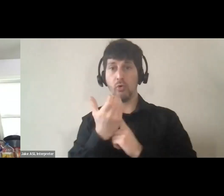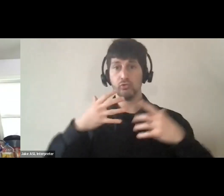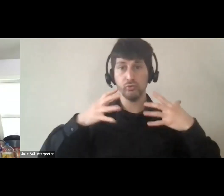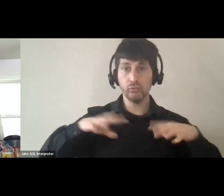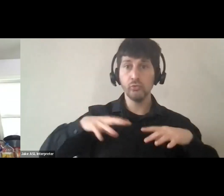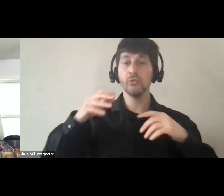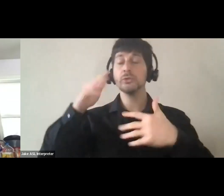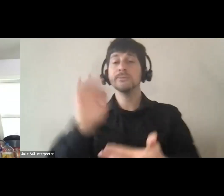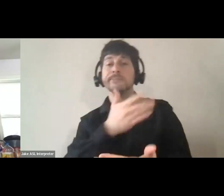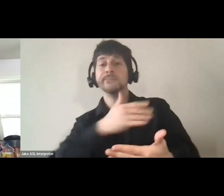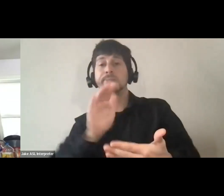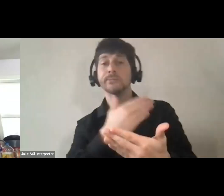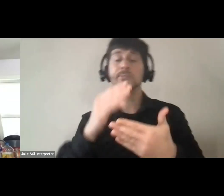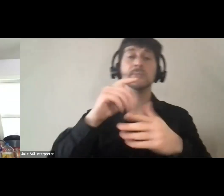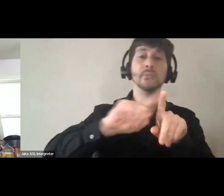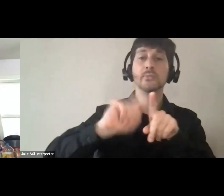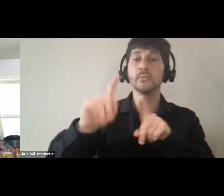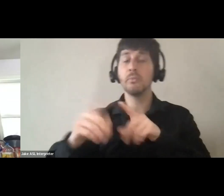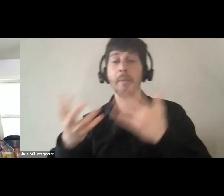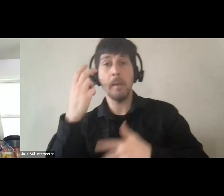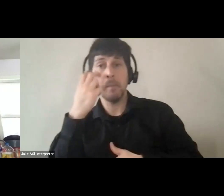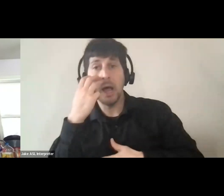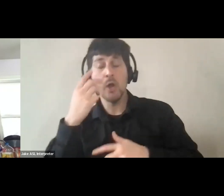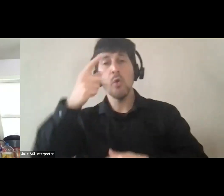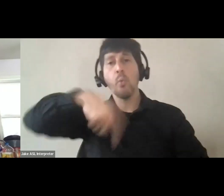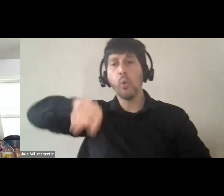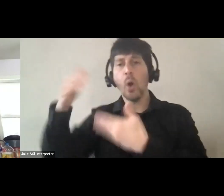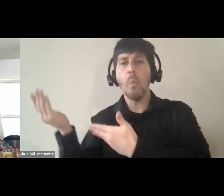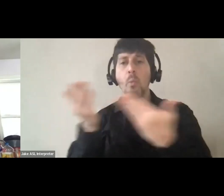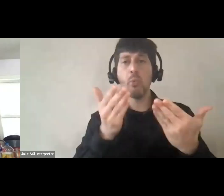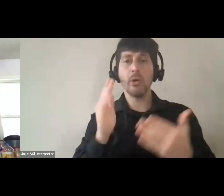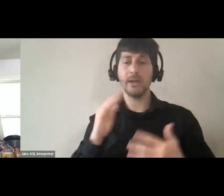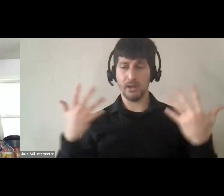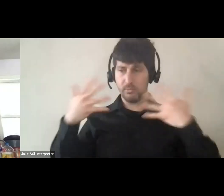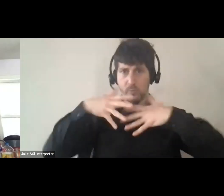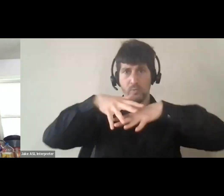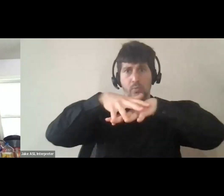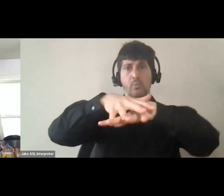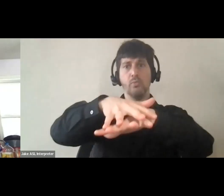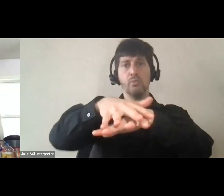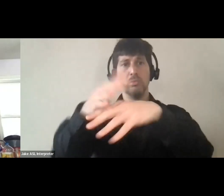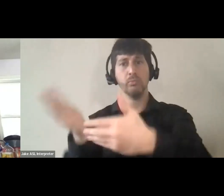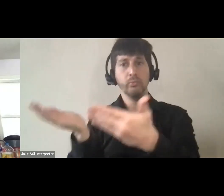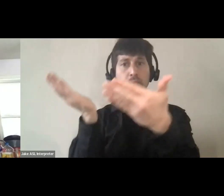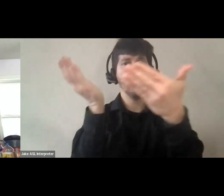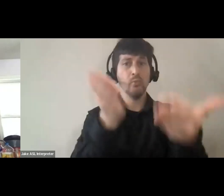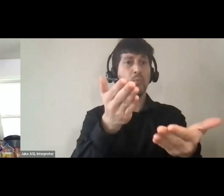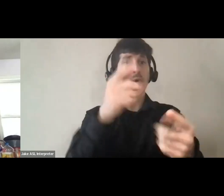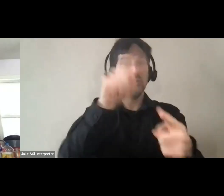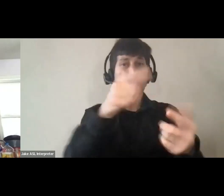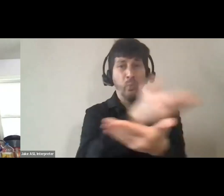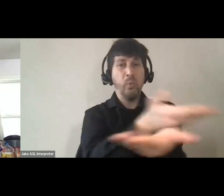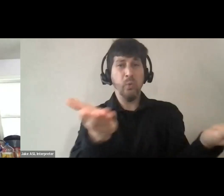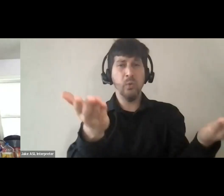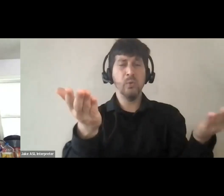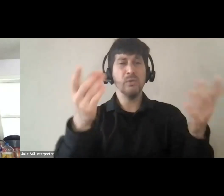Fiestas Patrias and they're blind, or we're bringing aspects of our intersections to you. And you have